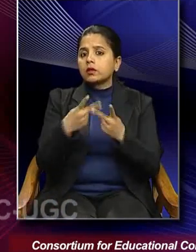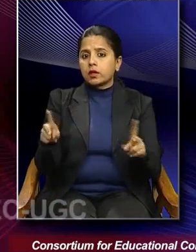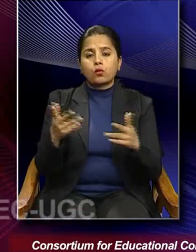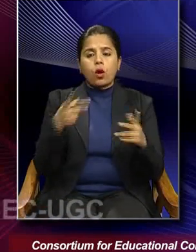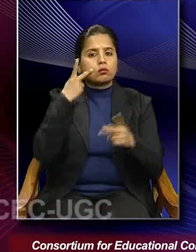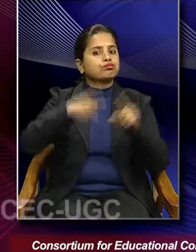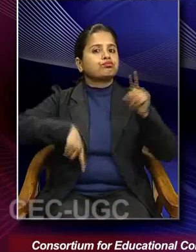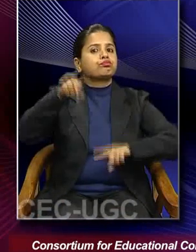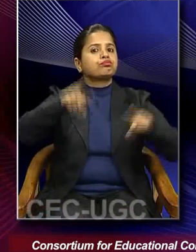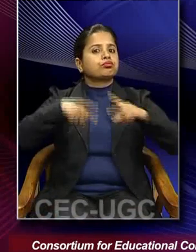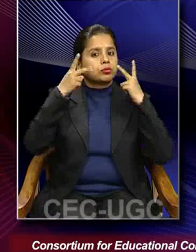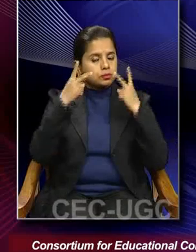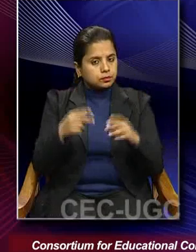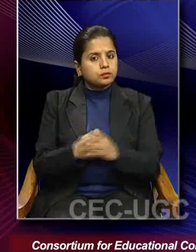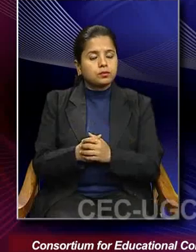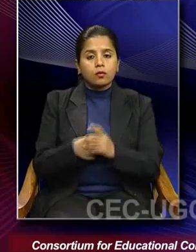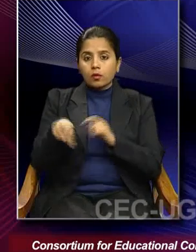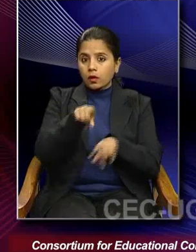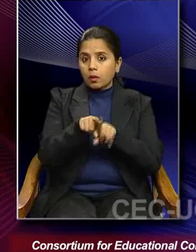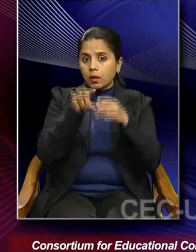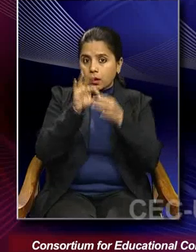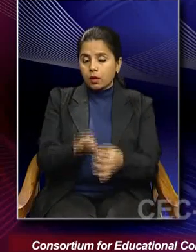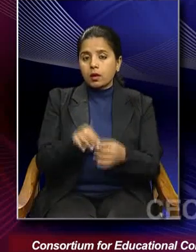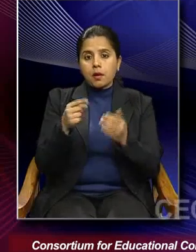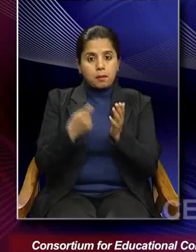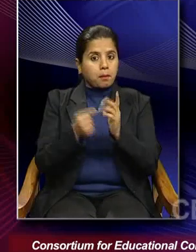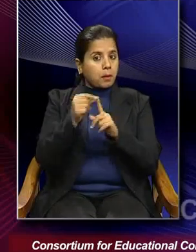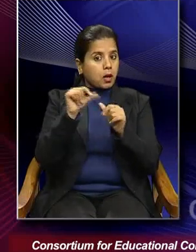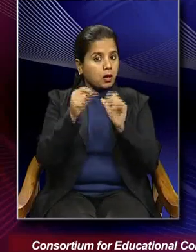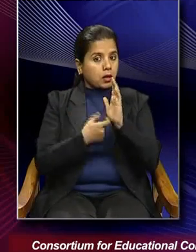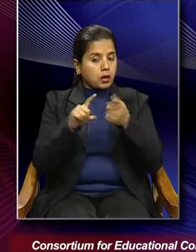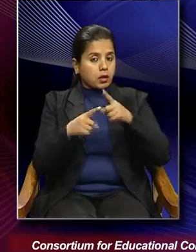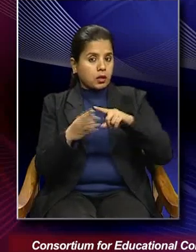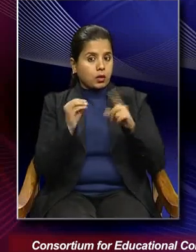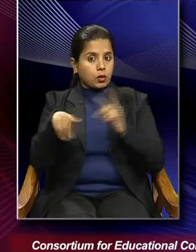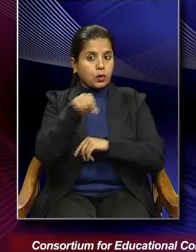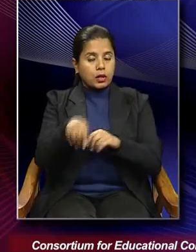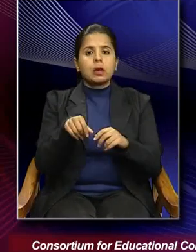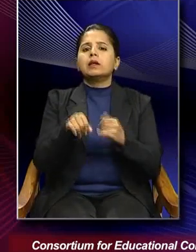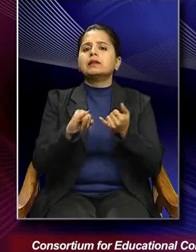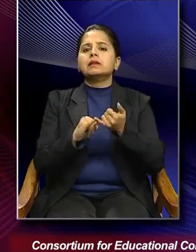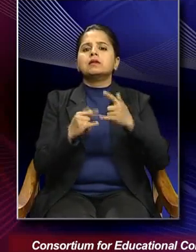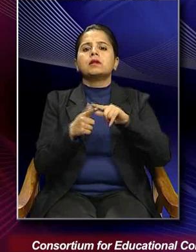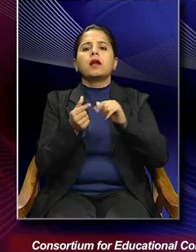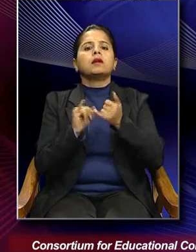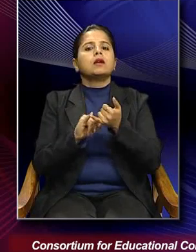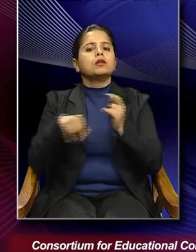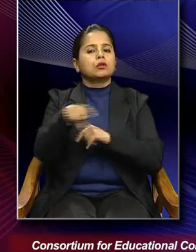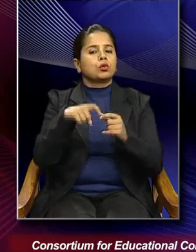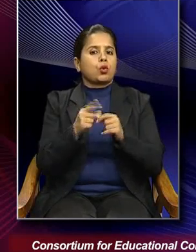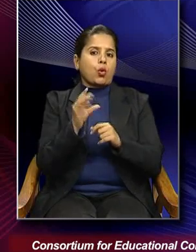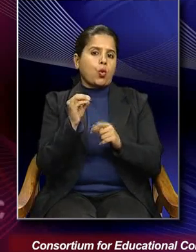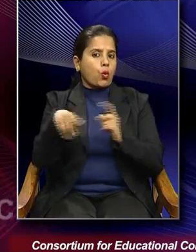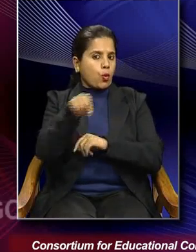vary. On the basis of Pareto criterion, the status quo will persist. It